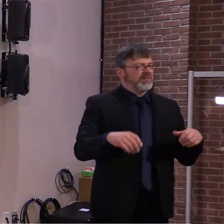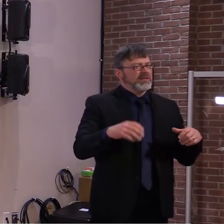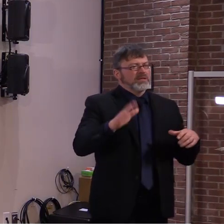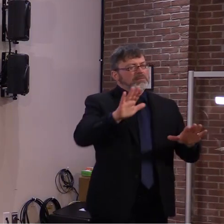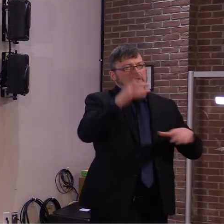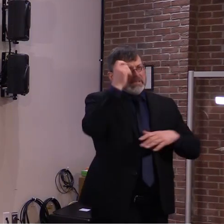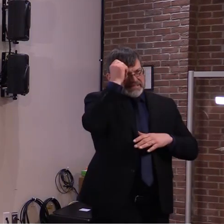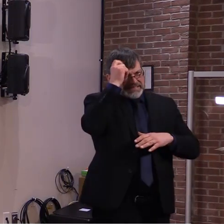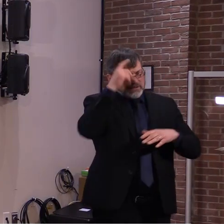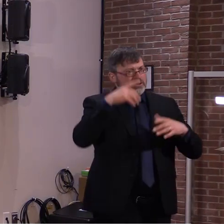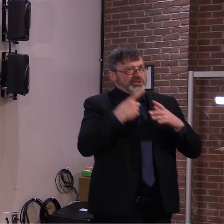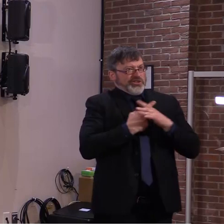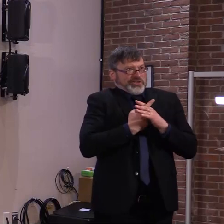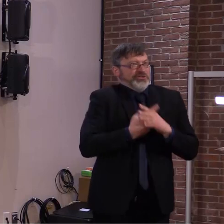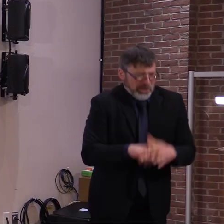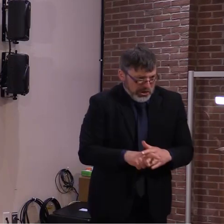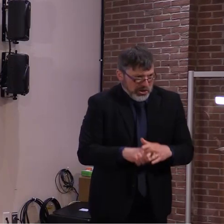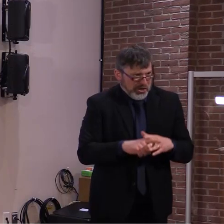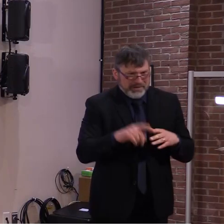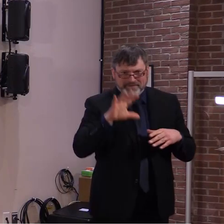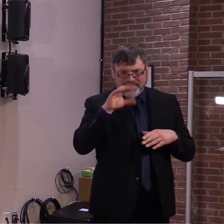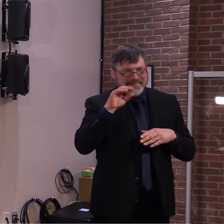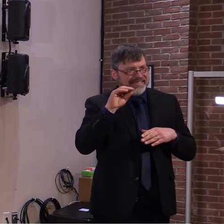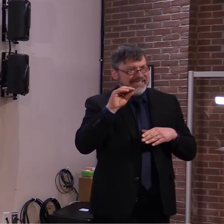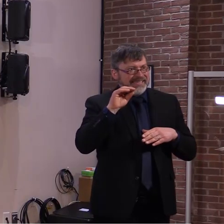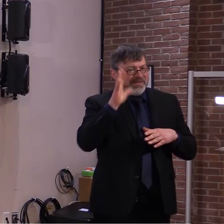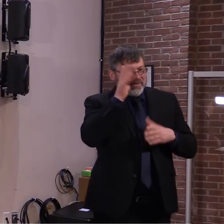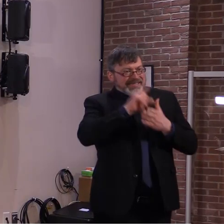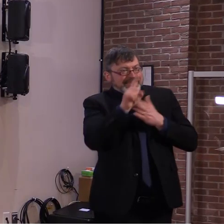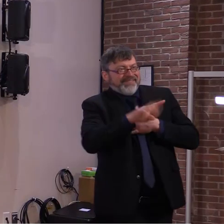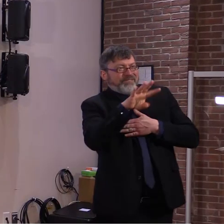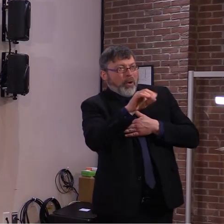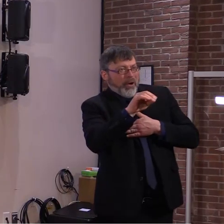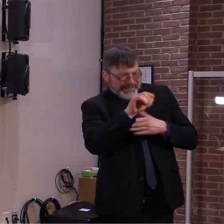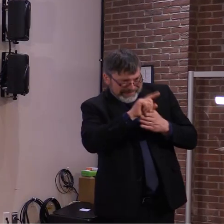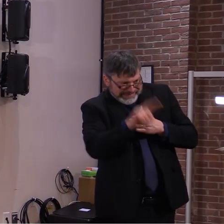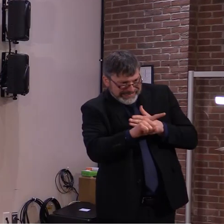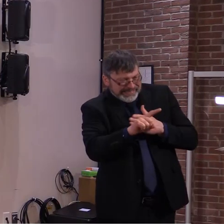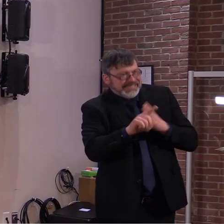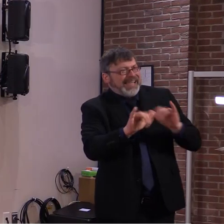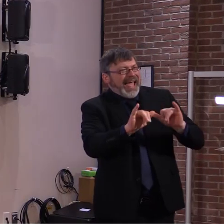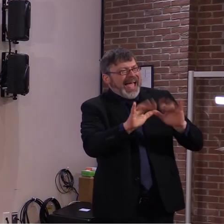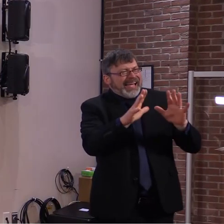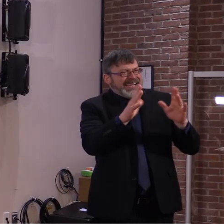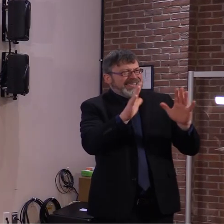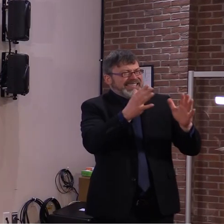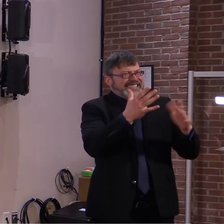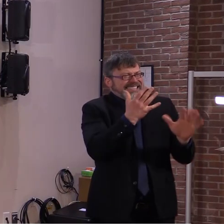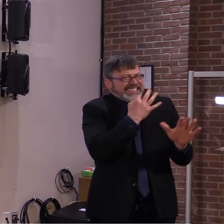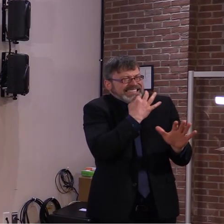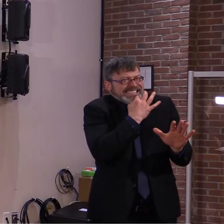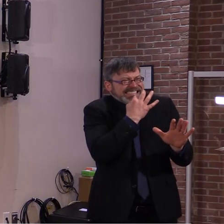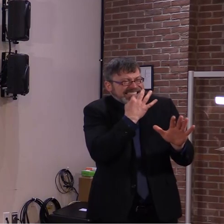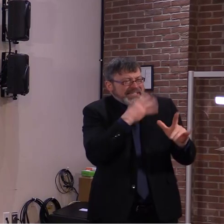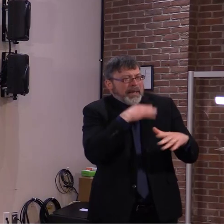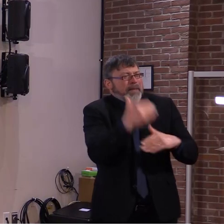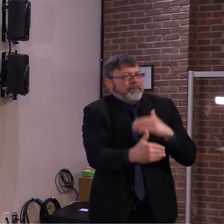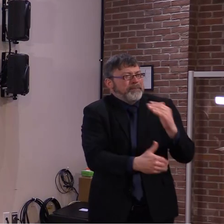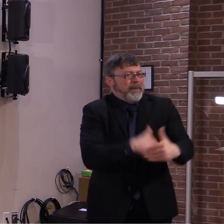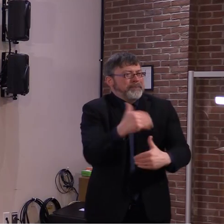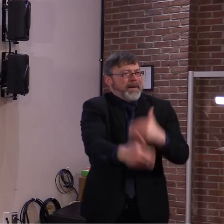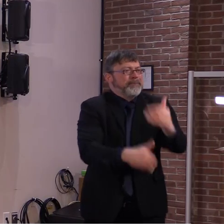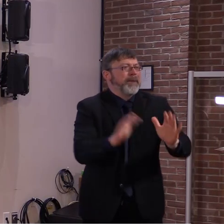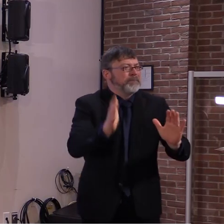to those the quickest, and we'll still be able to be able to tell a good story about the number of deaths and hospitalizations in